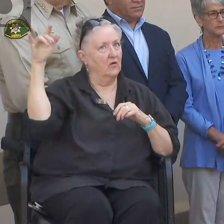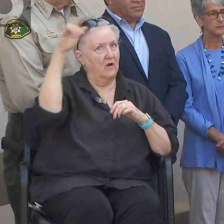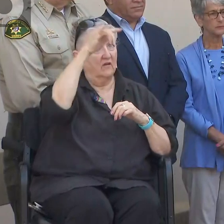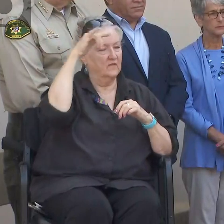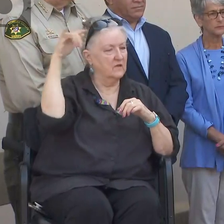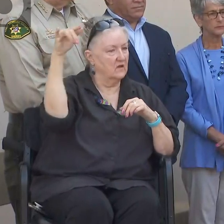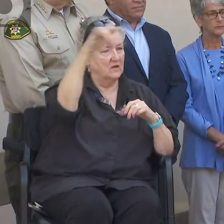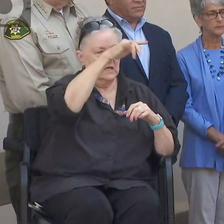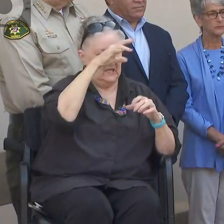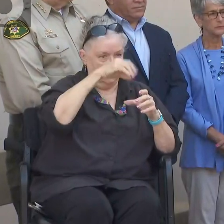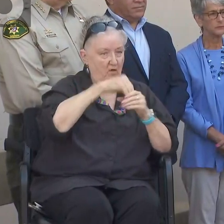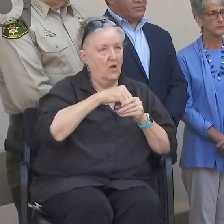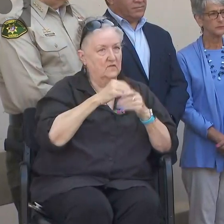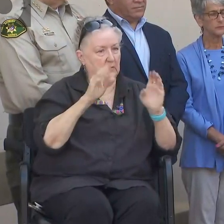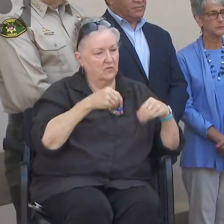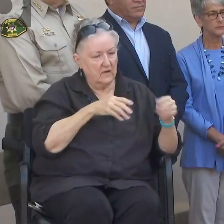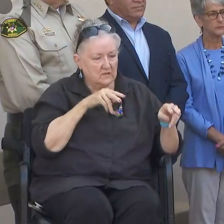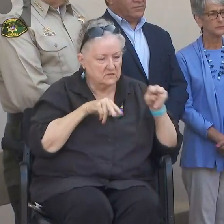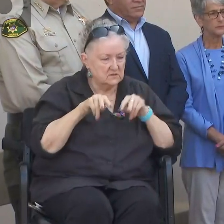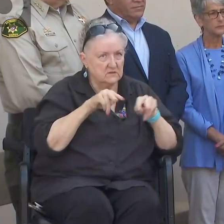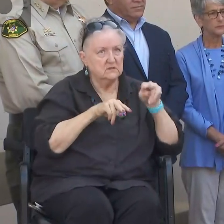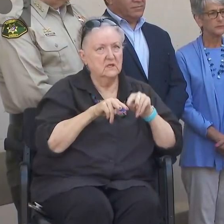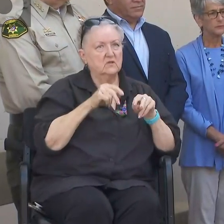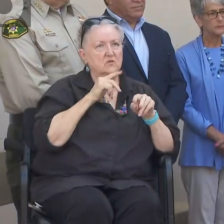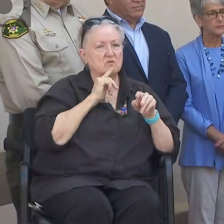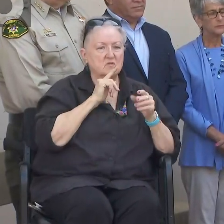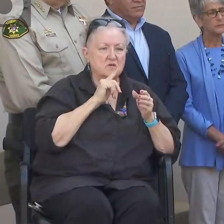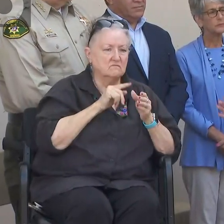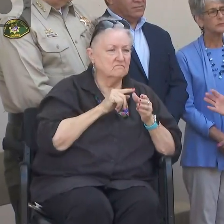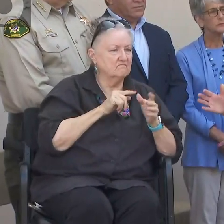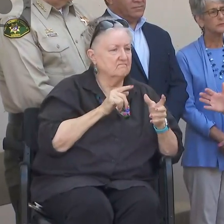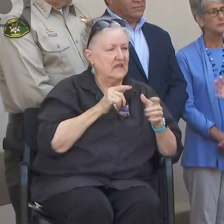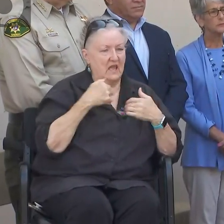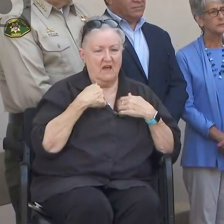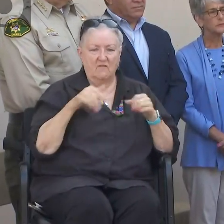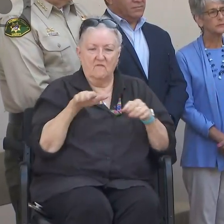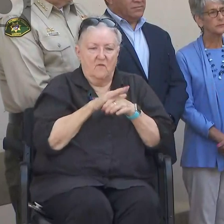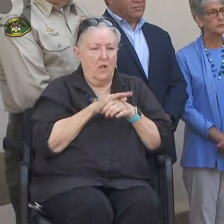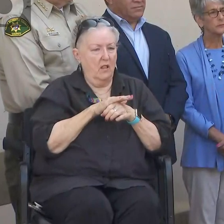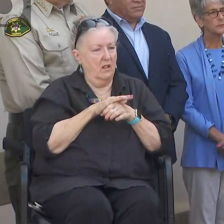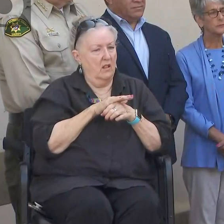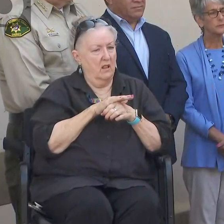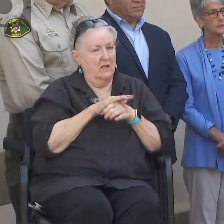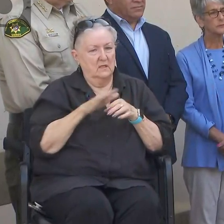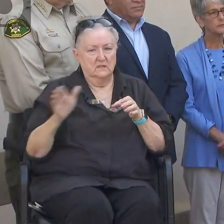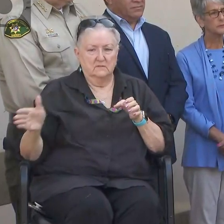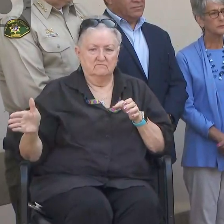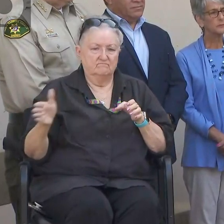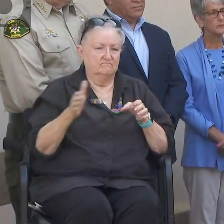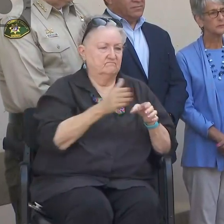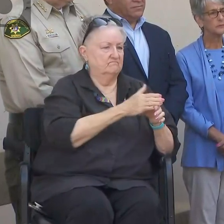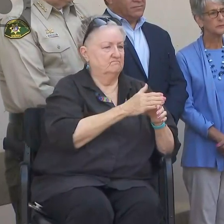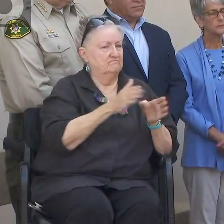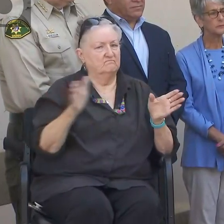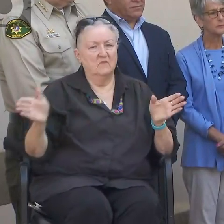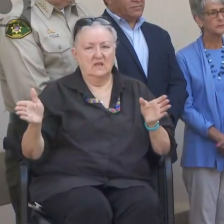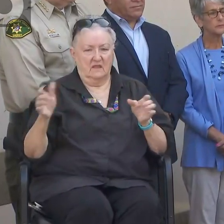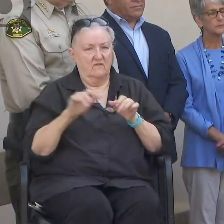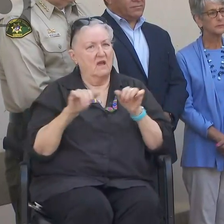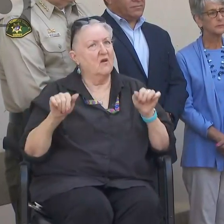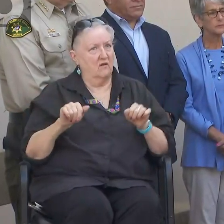engaged in providing cover to ensure that we have the full swath or full breadth of the